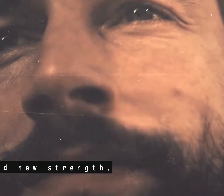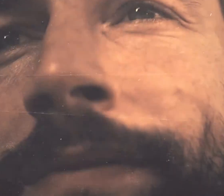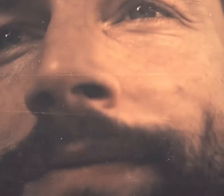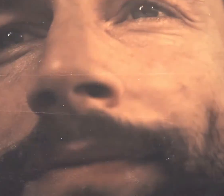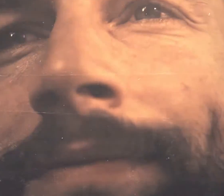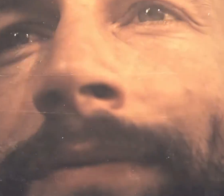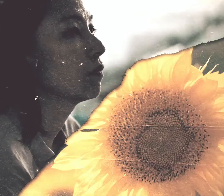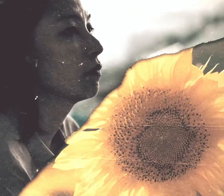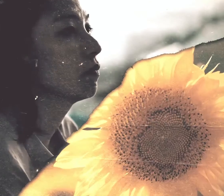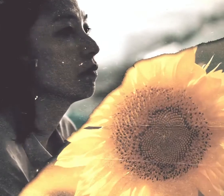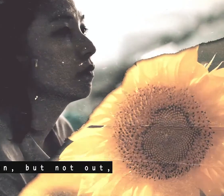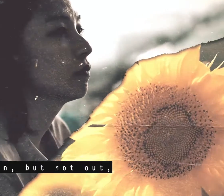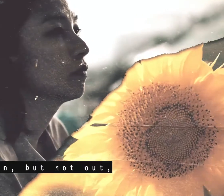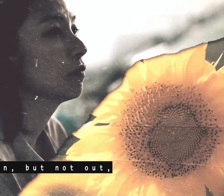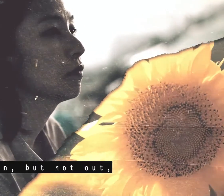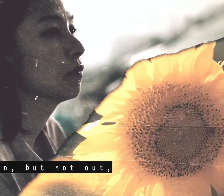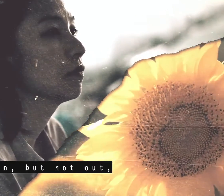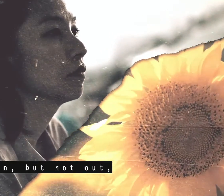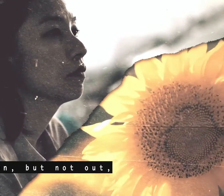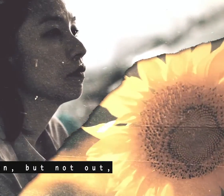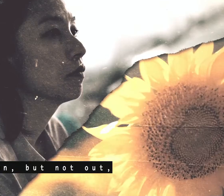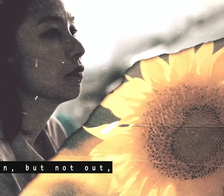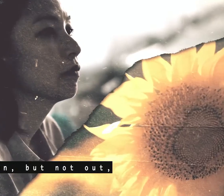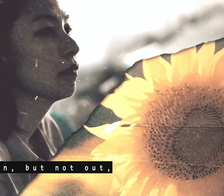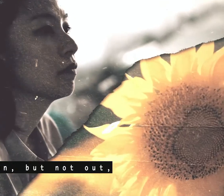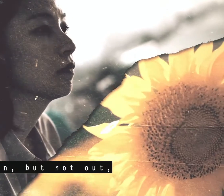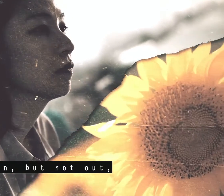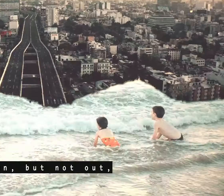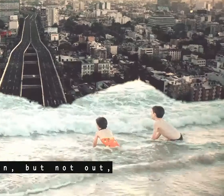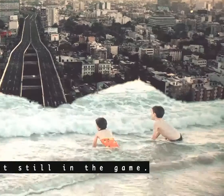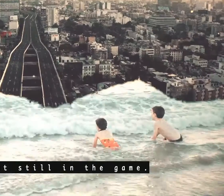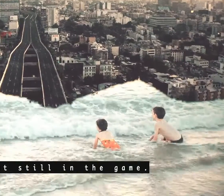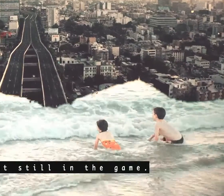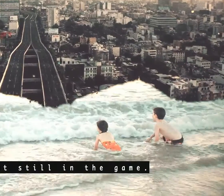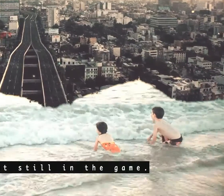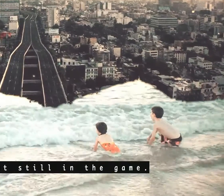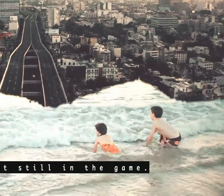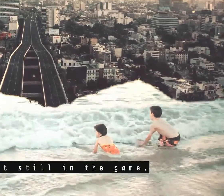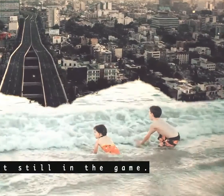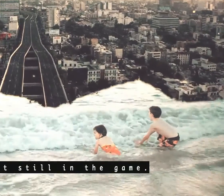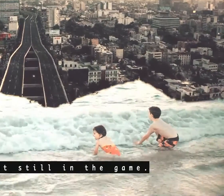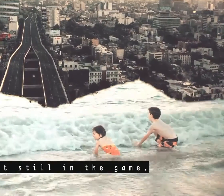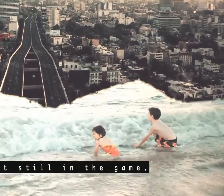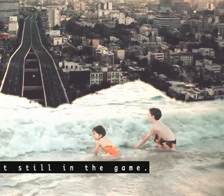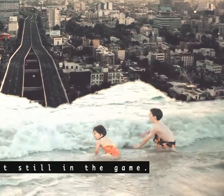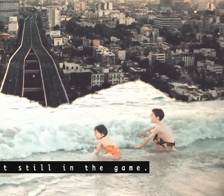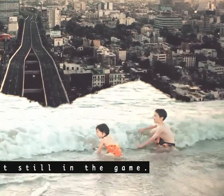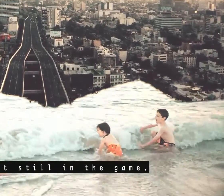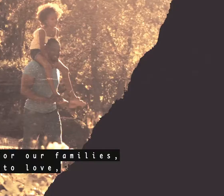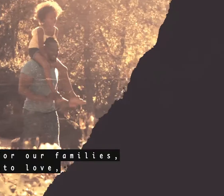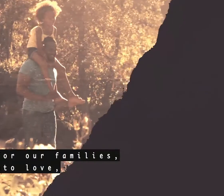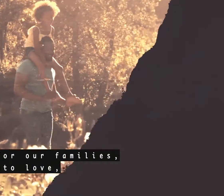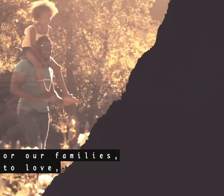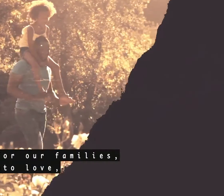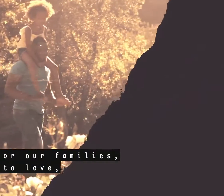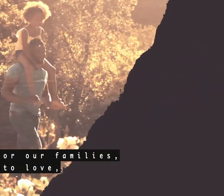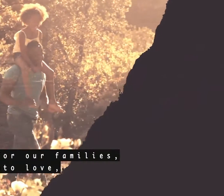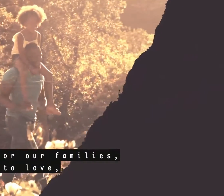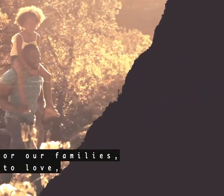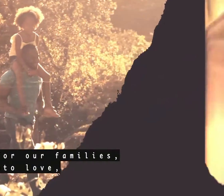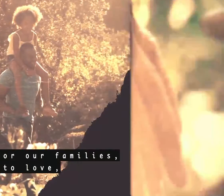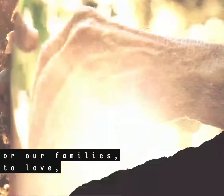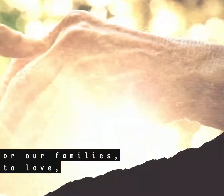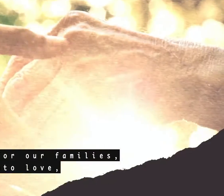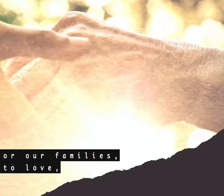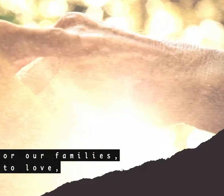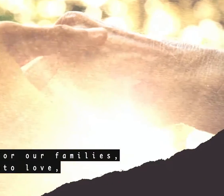strength. We are down but not out, sidelined but still in the game. We fight for our